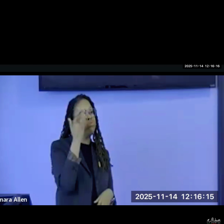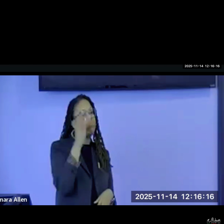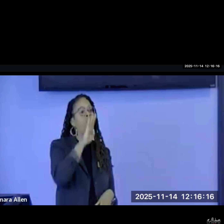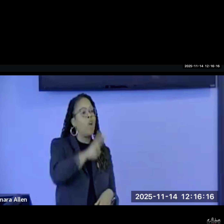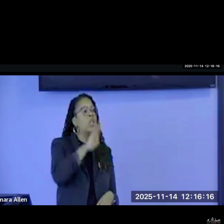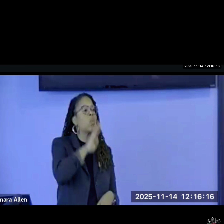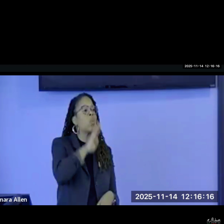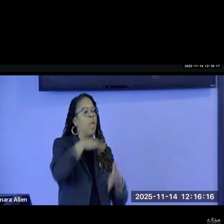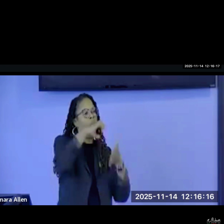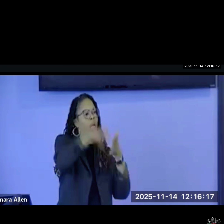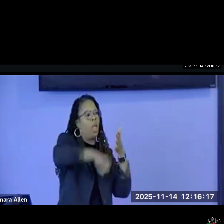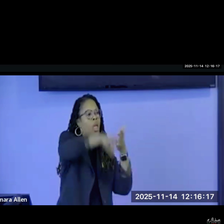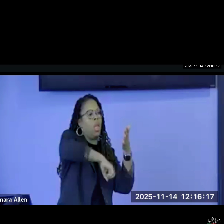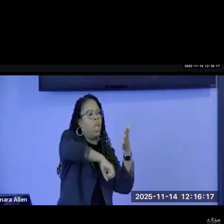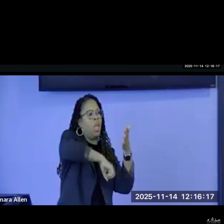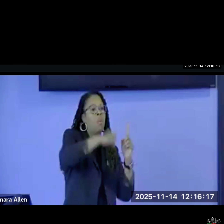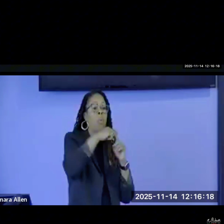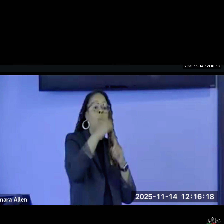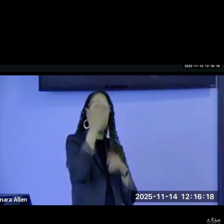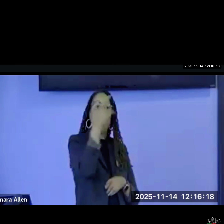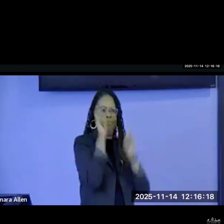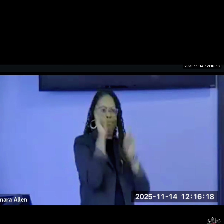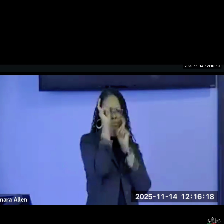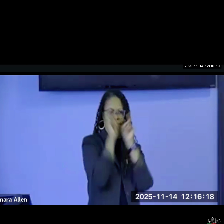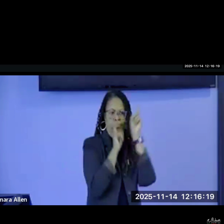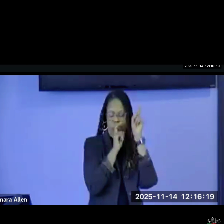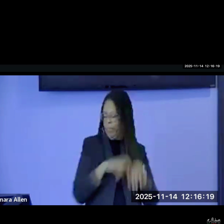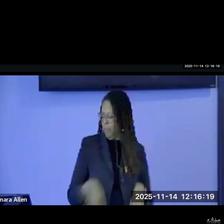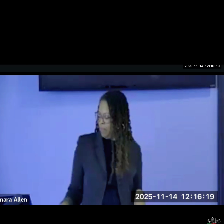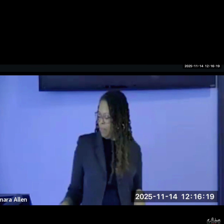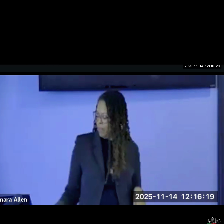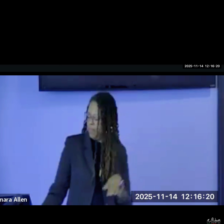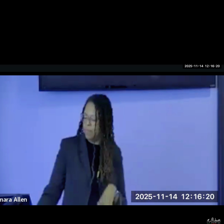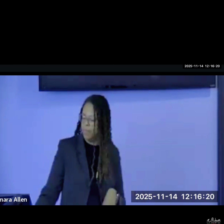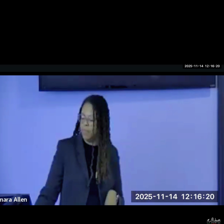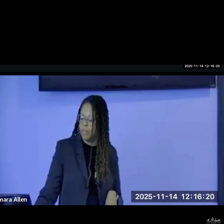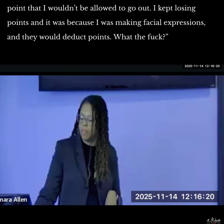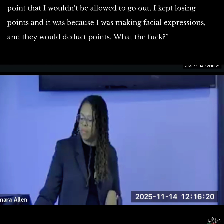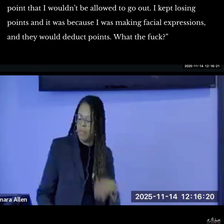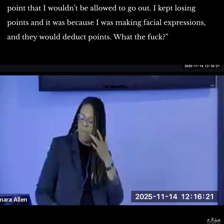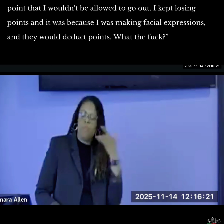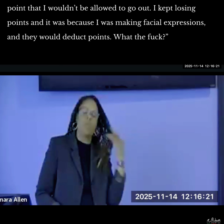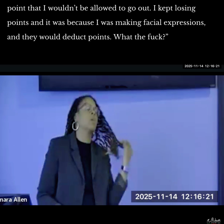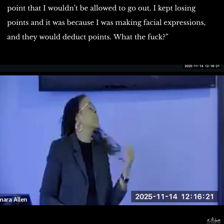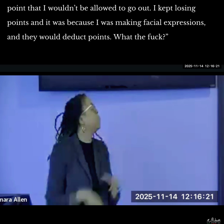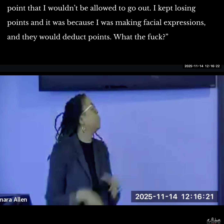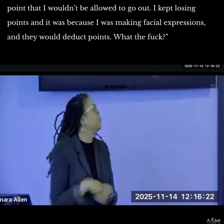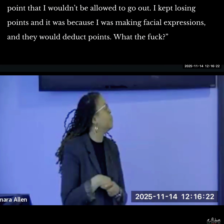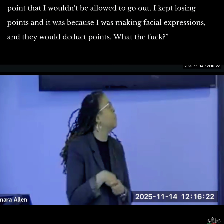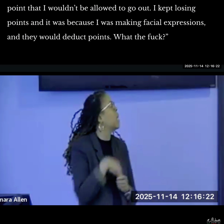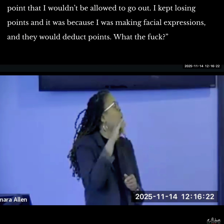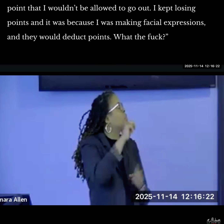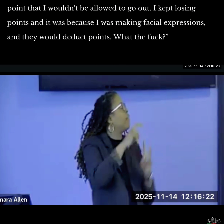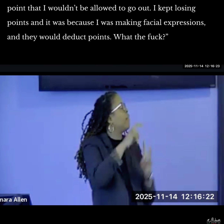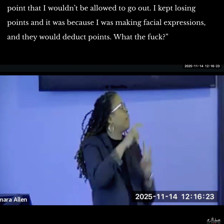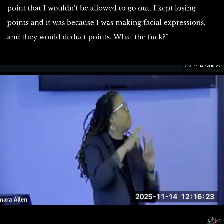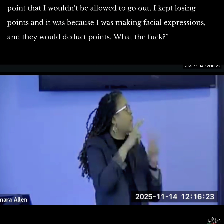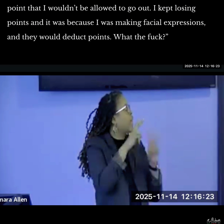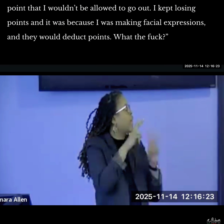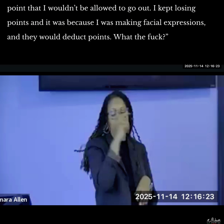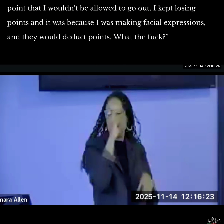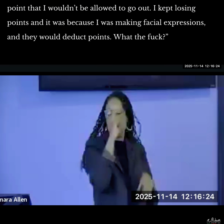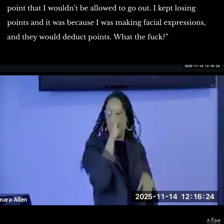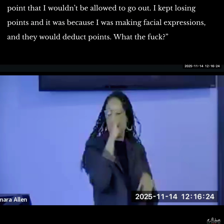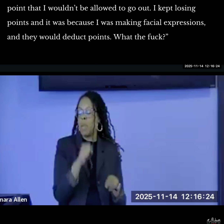they came from a school where points were given and as a reward within the education that they went to, but it was a very